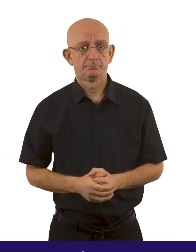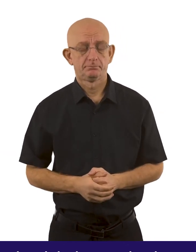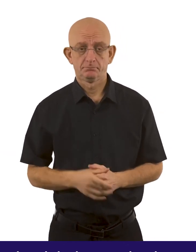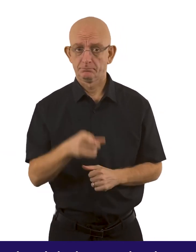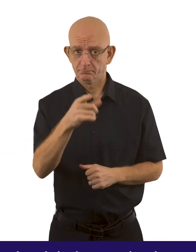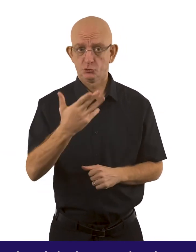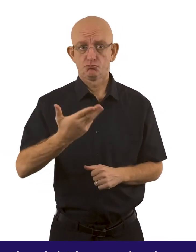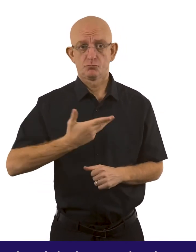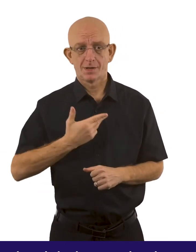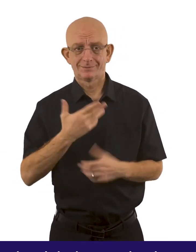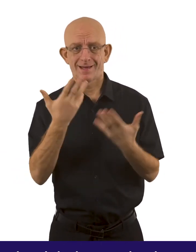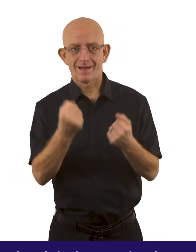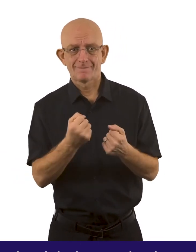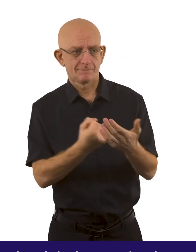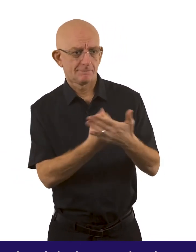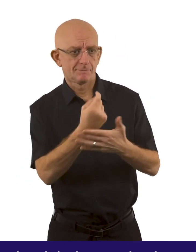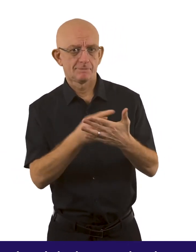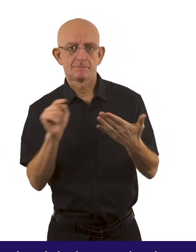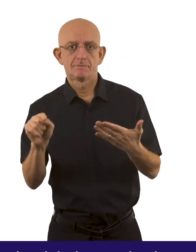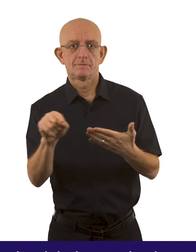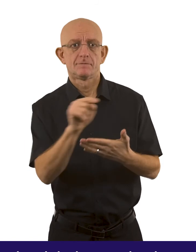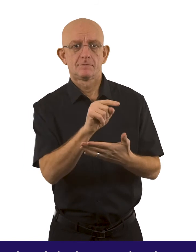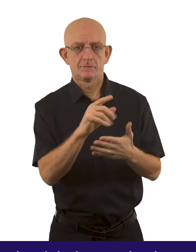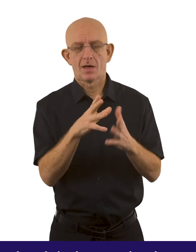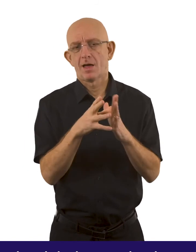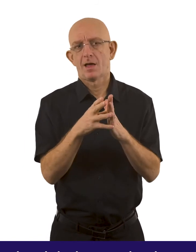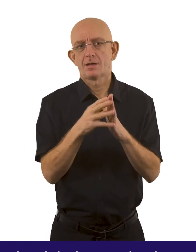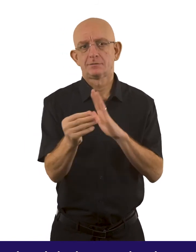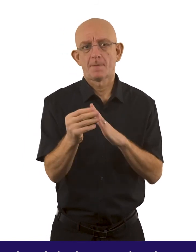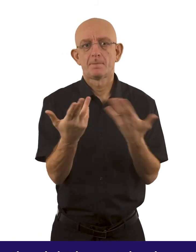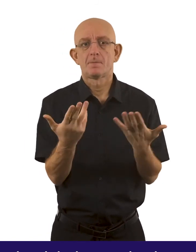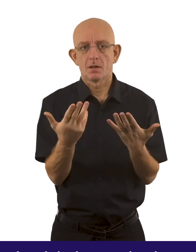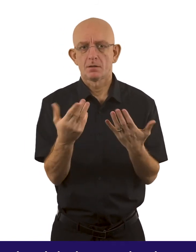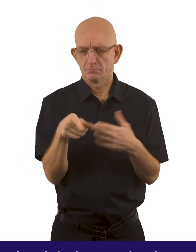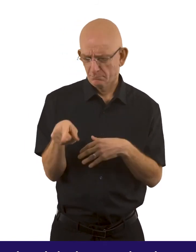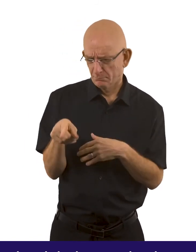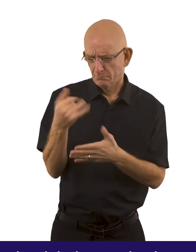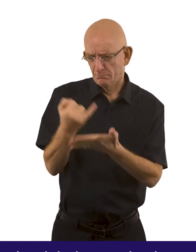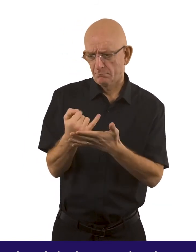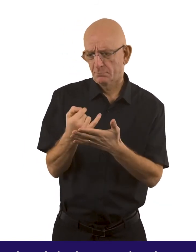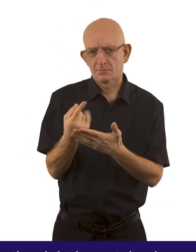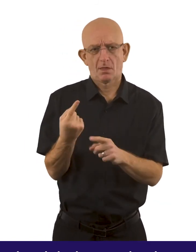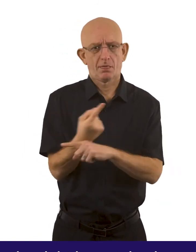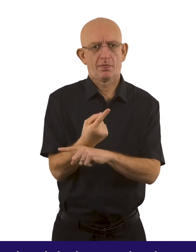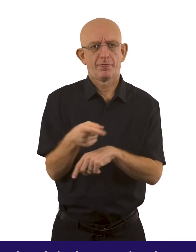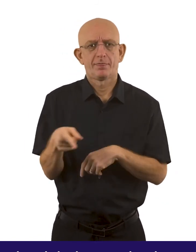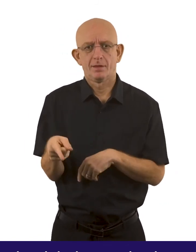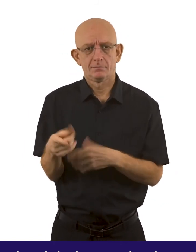You have the right, in certain circumstances, open brackets, for example, where accuracy is contested, close